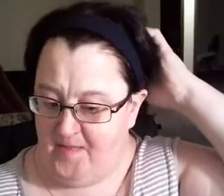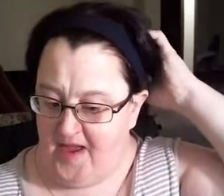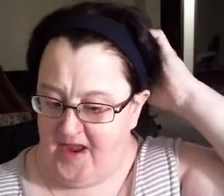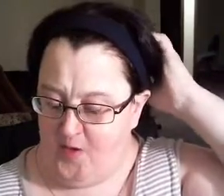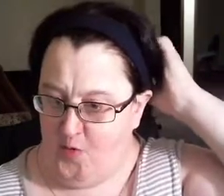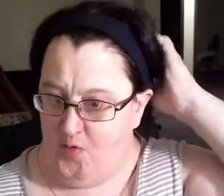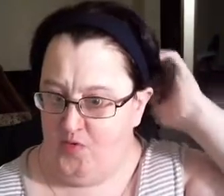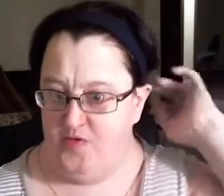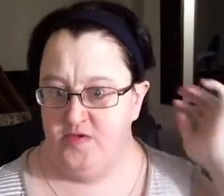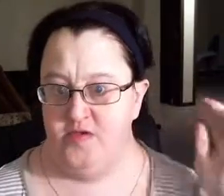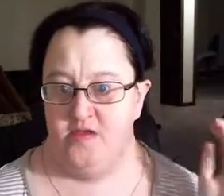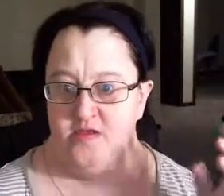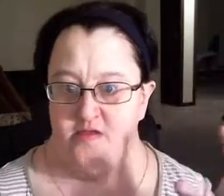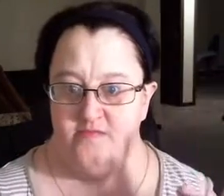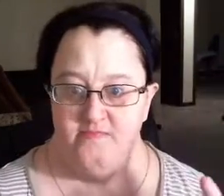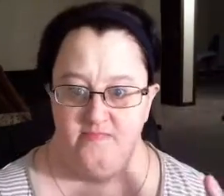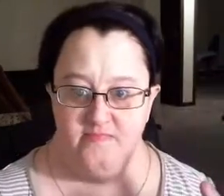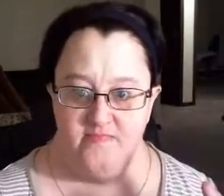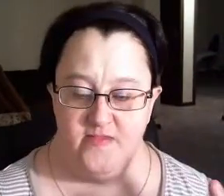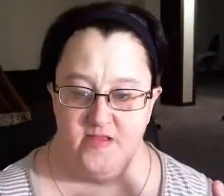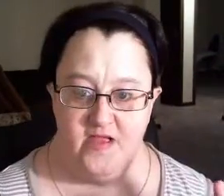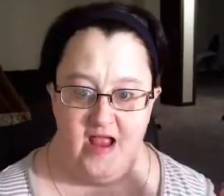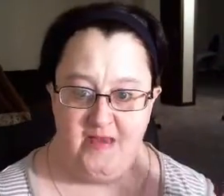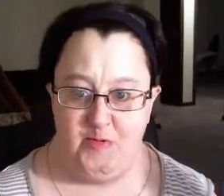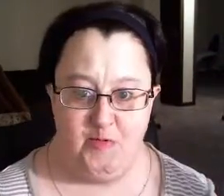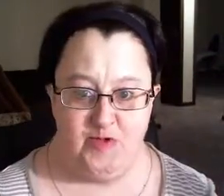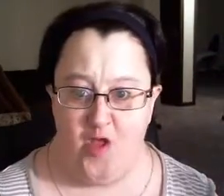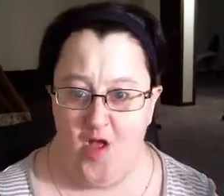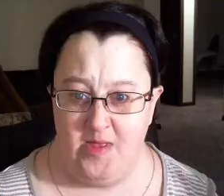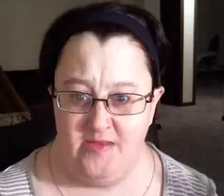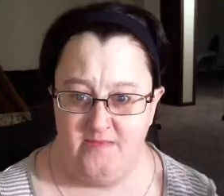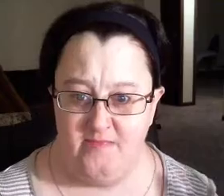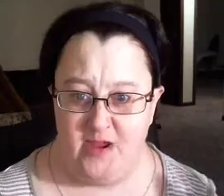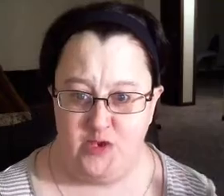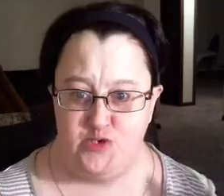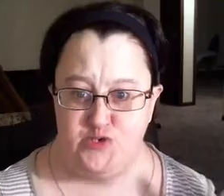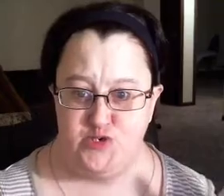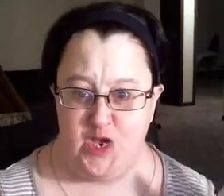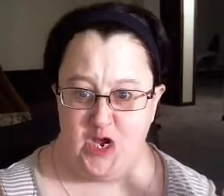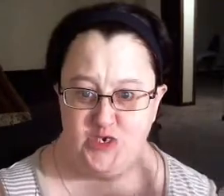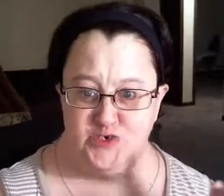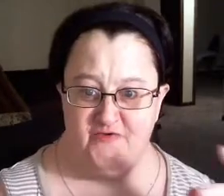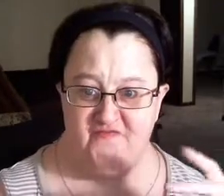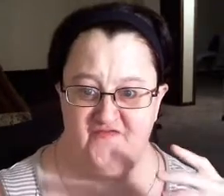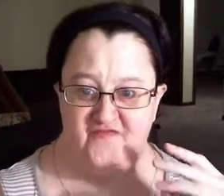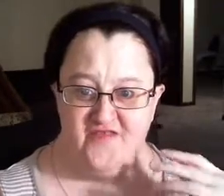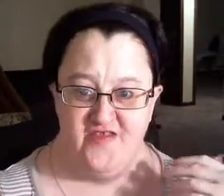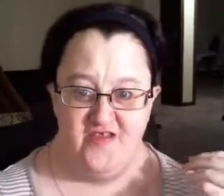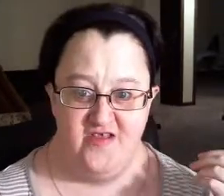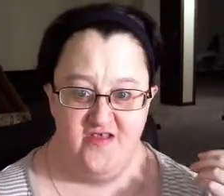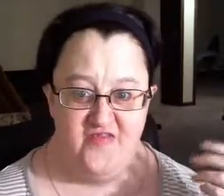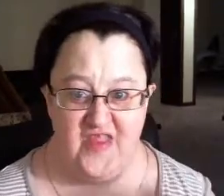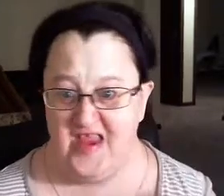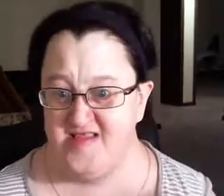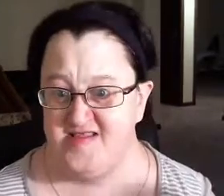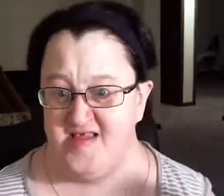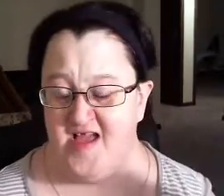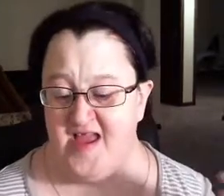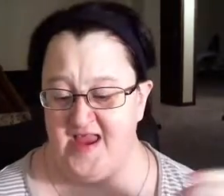my whole i don't know what to call it my change of things i